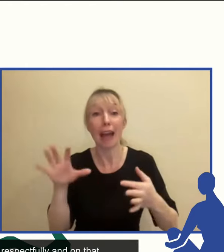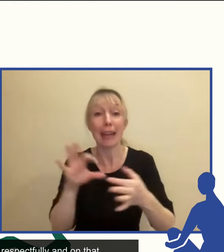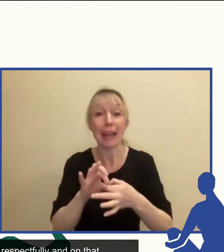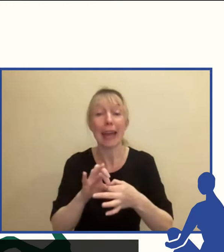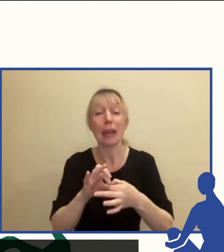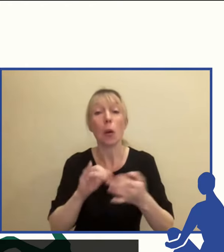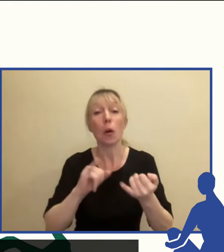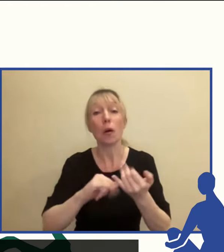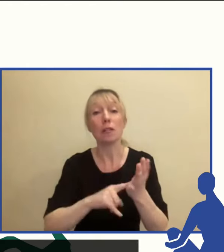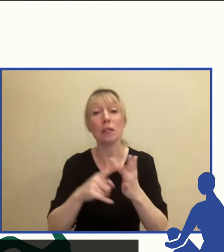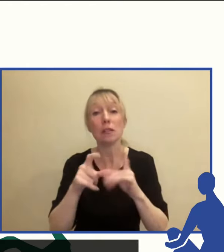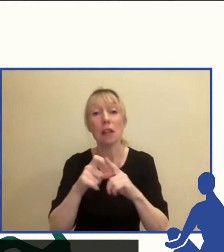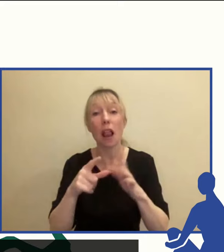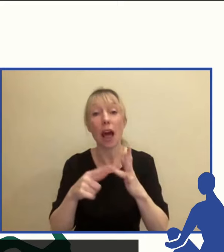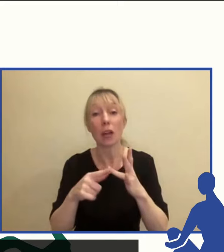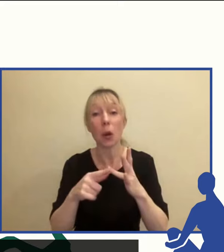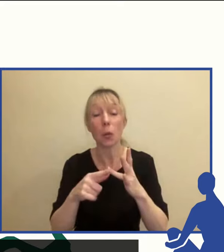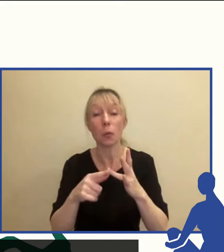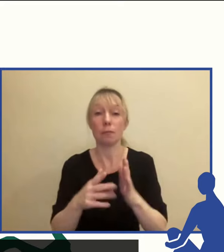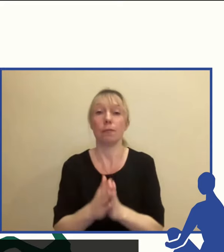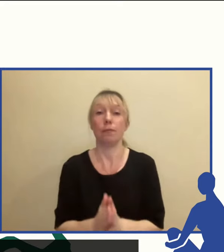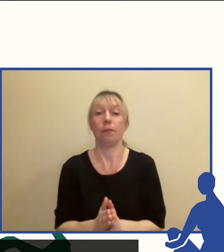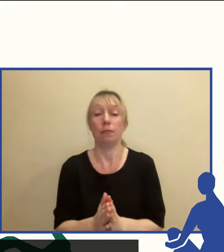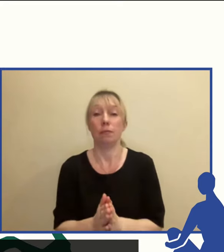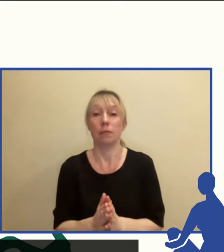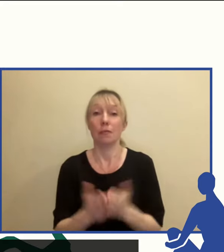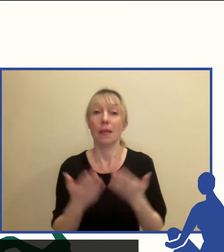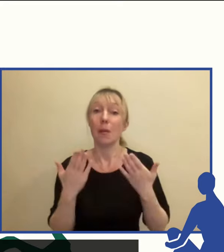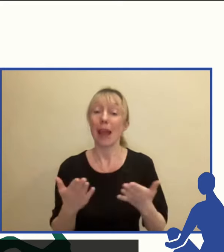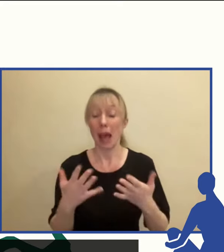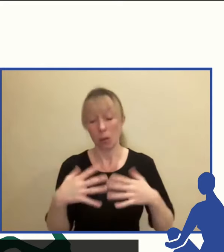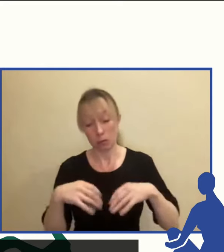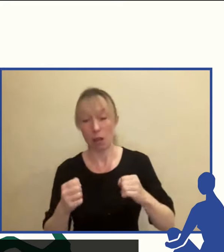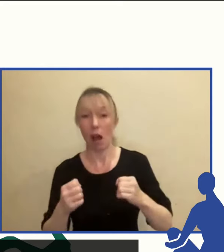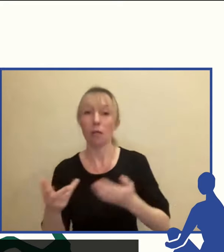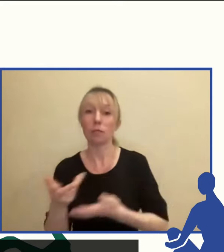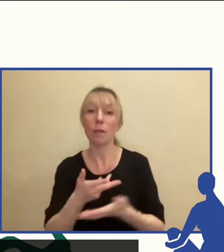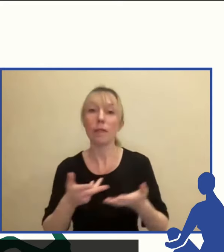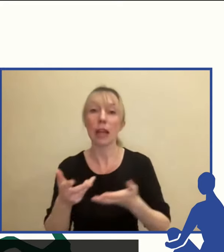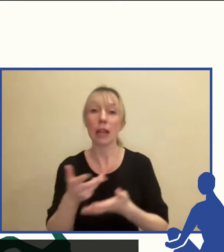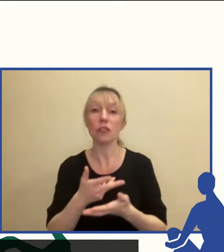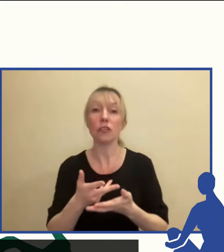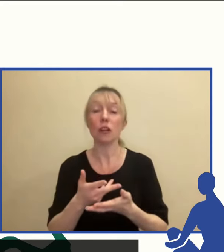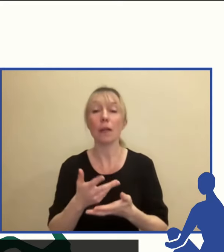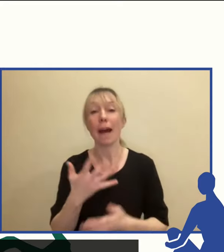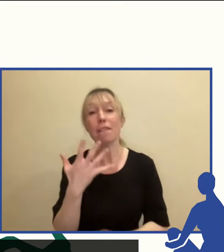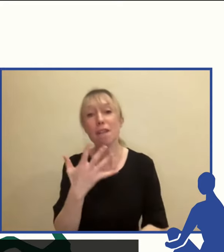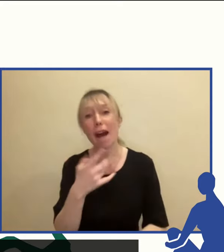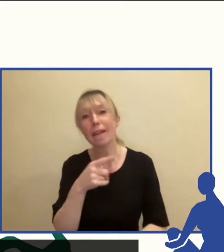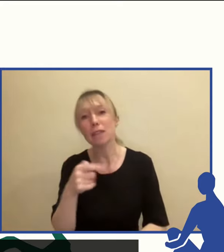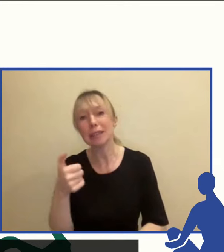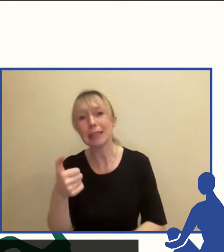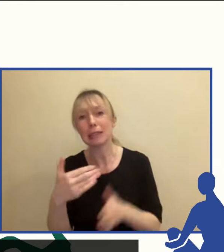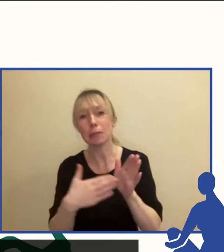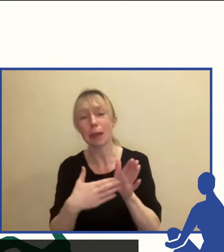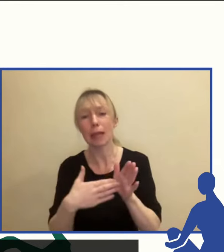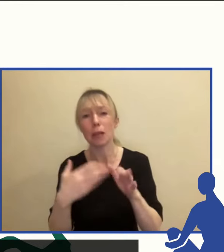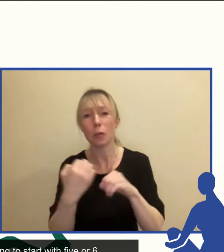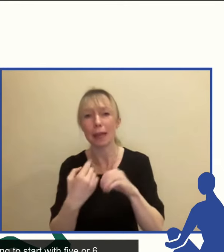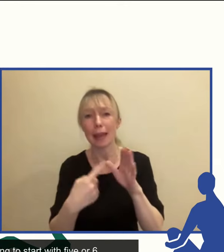On to our conversation then, and we're going to start with 5 or 6 minutes from